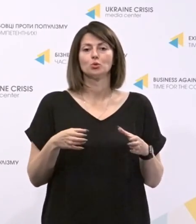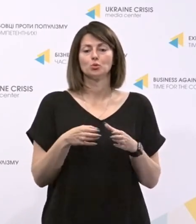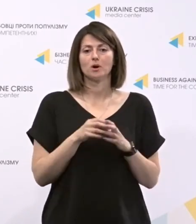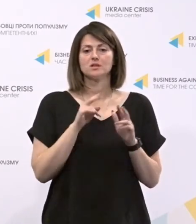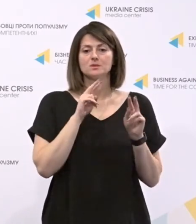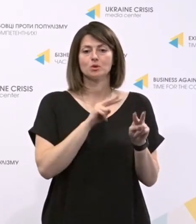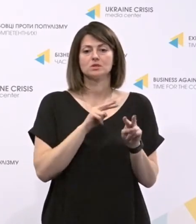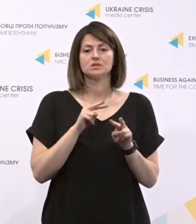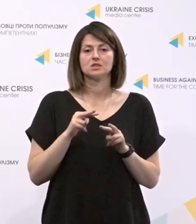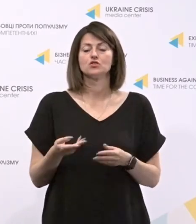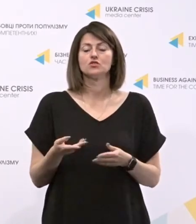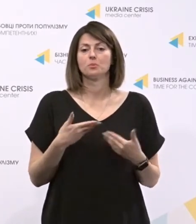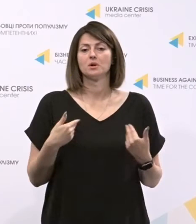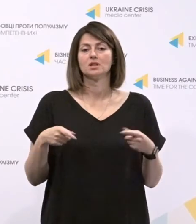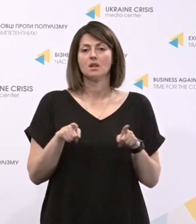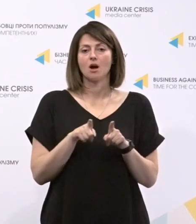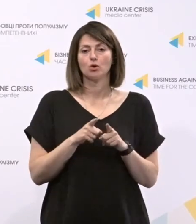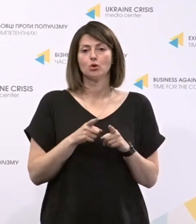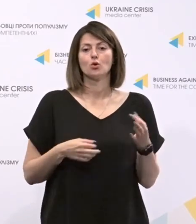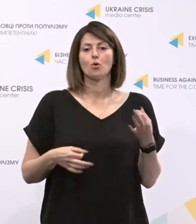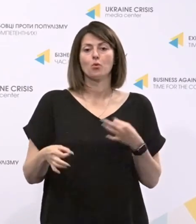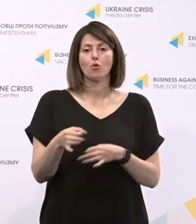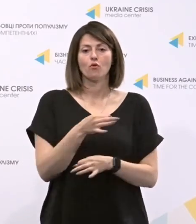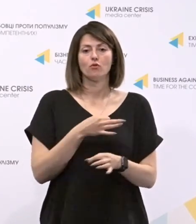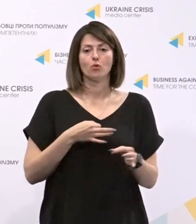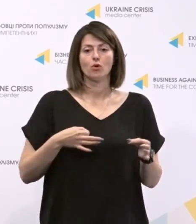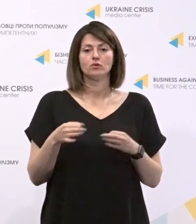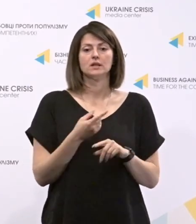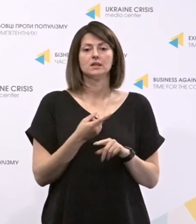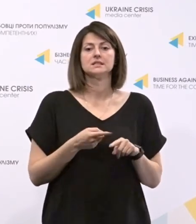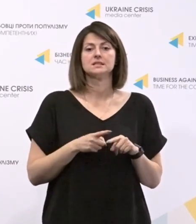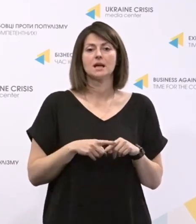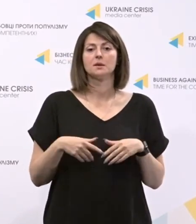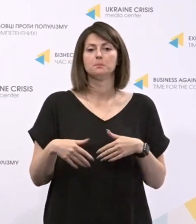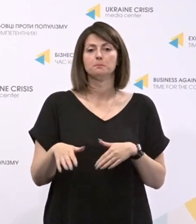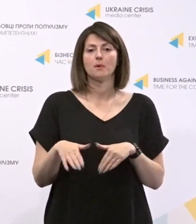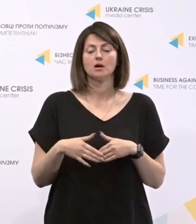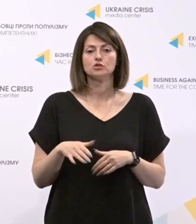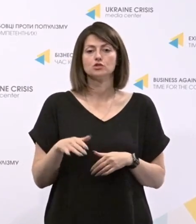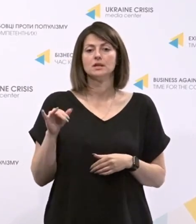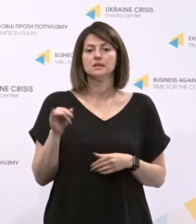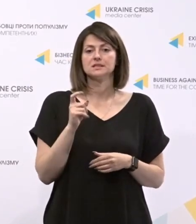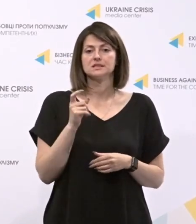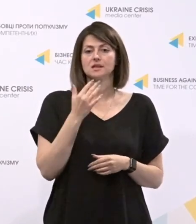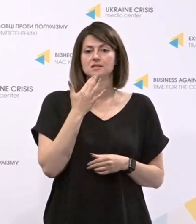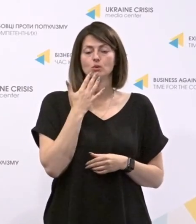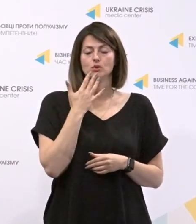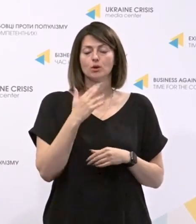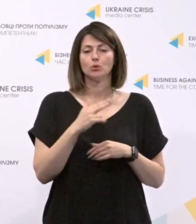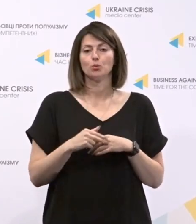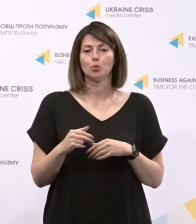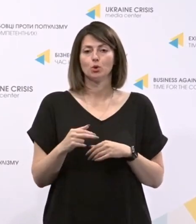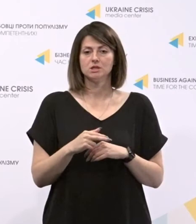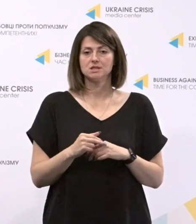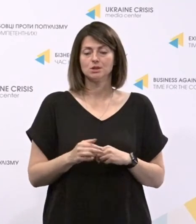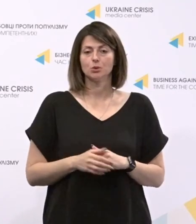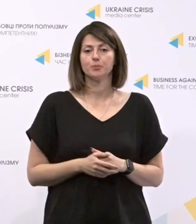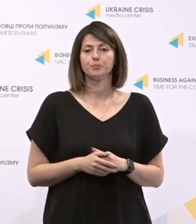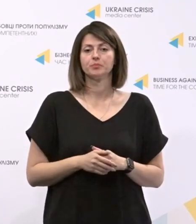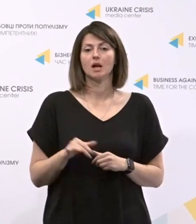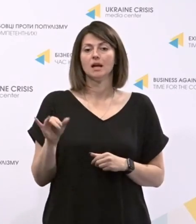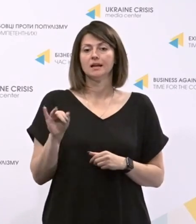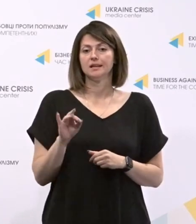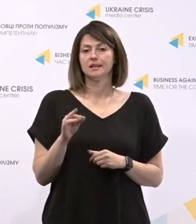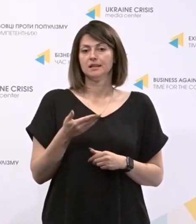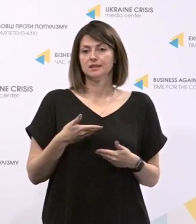discussed the march and with the National Police, and I would suggest that